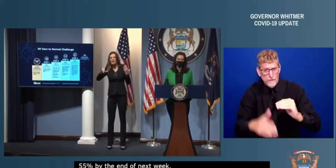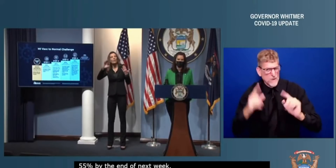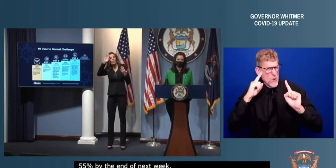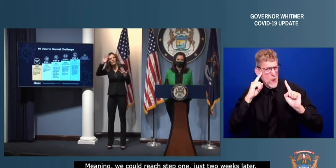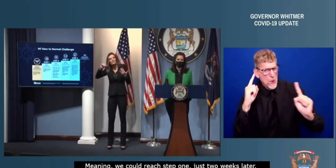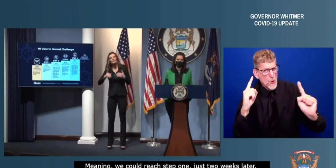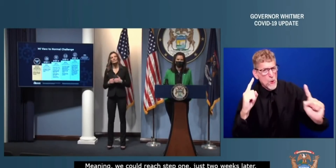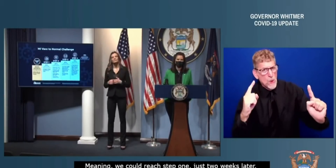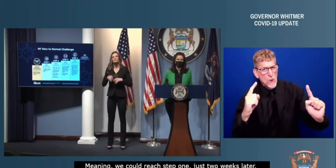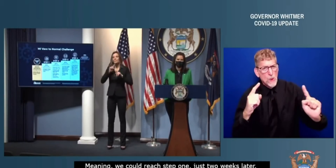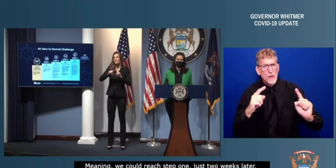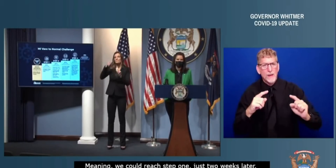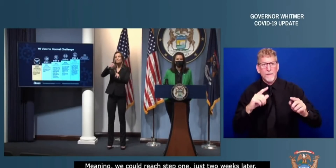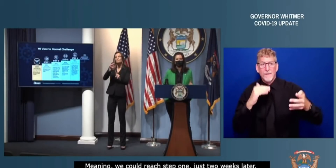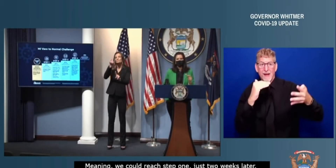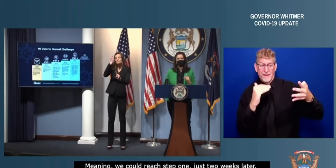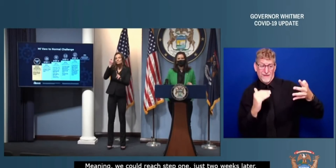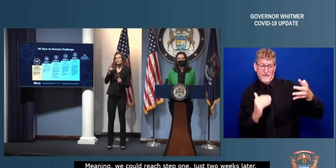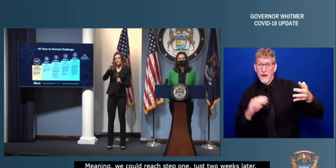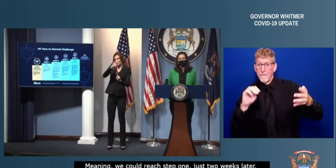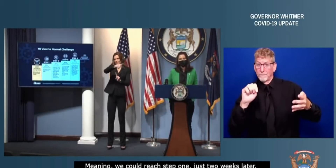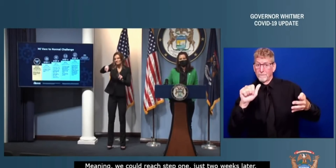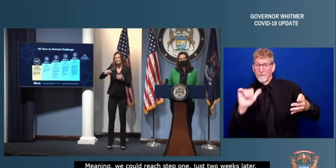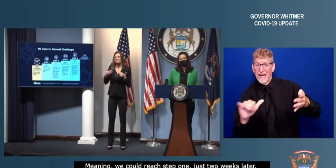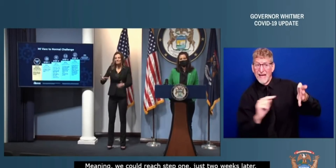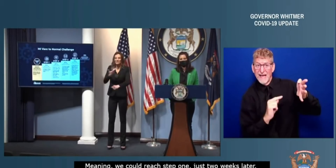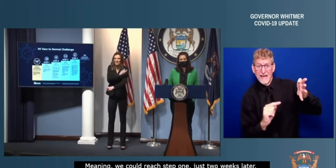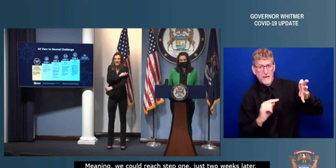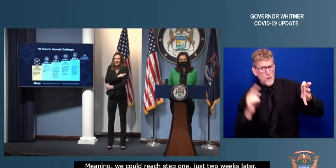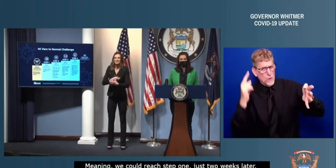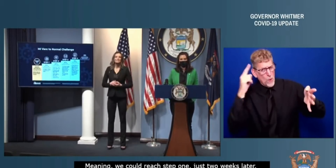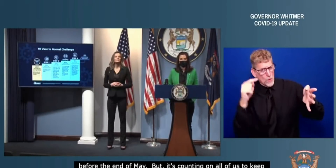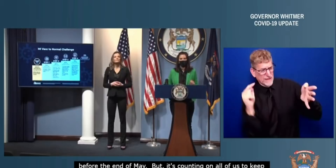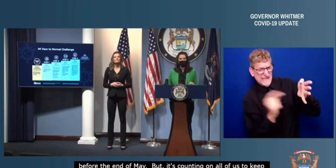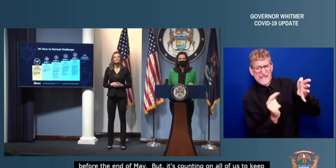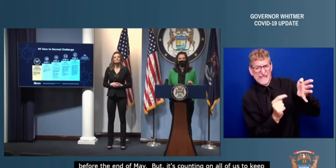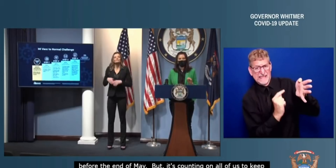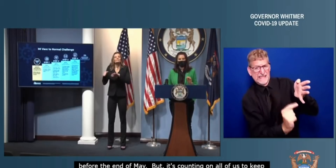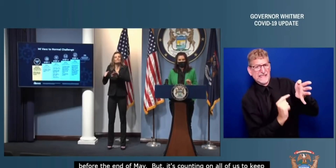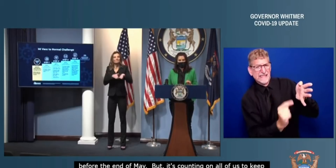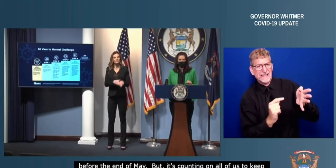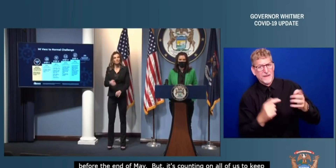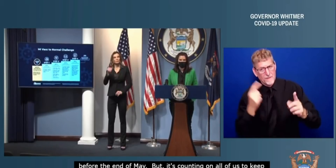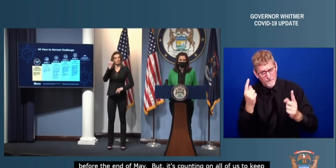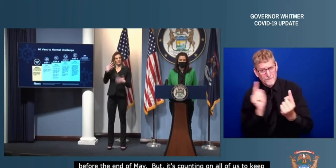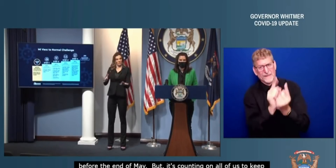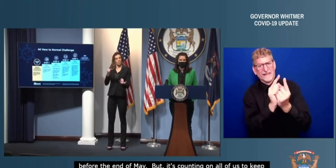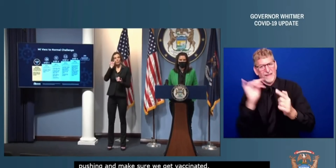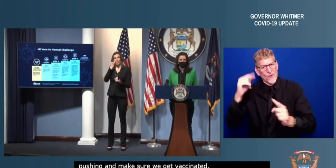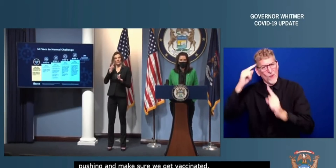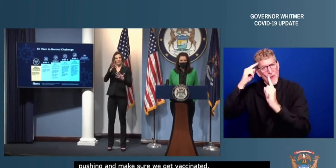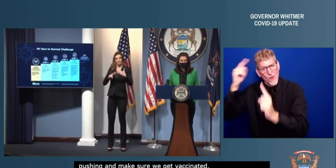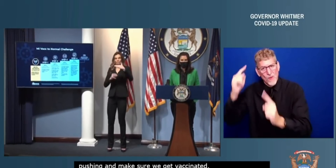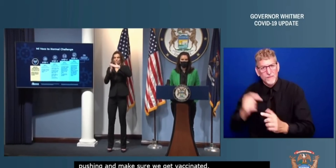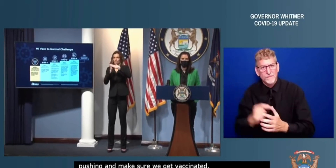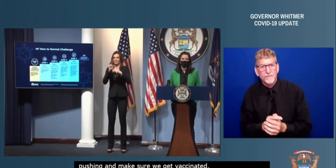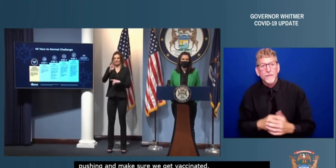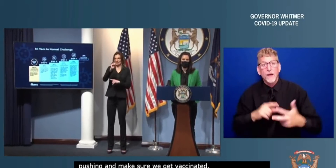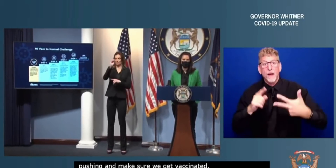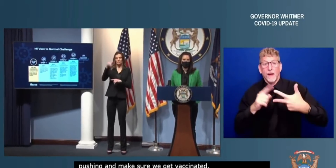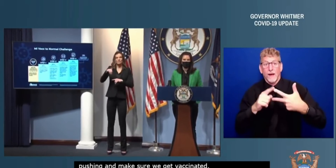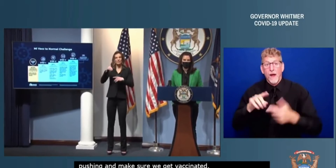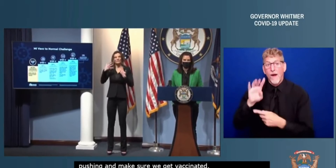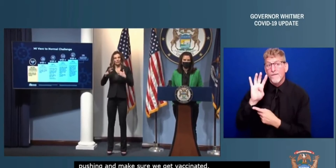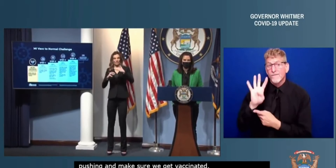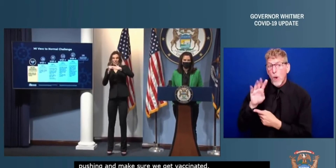to make sure we get vaccinated. Step 2. 2 weeks after we hit 4.9 million Michiganders, or